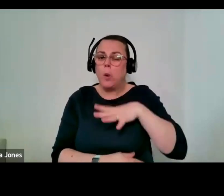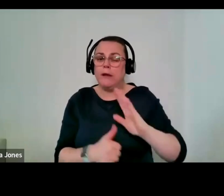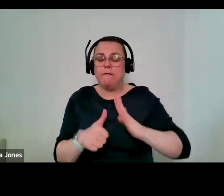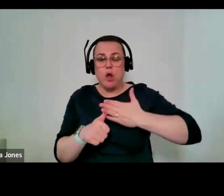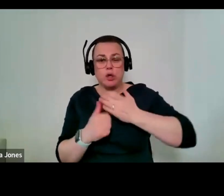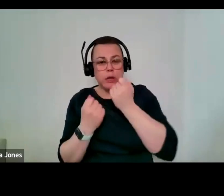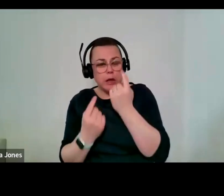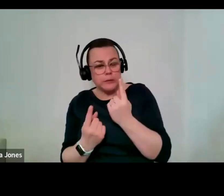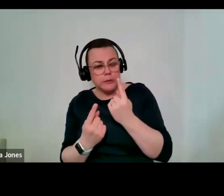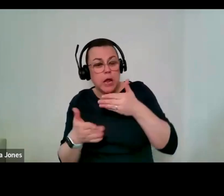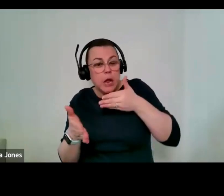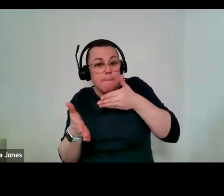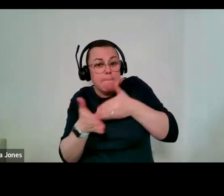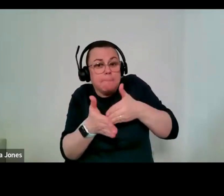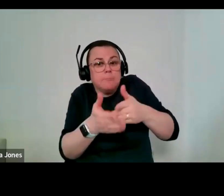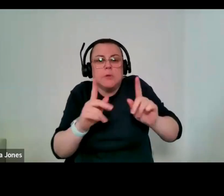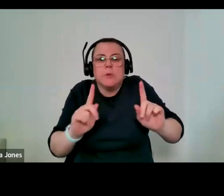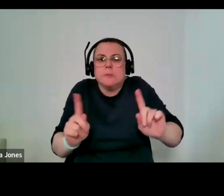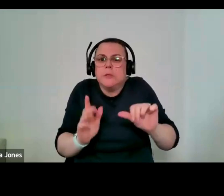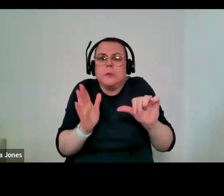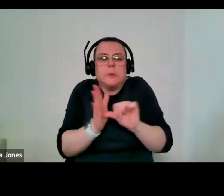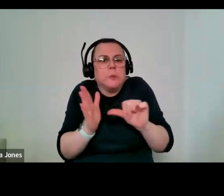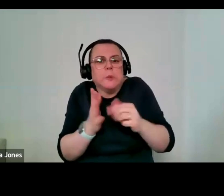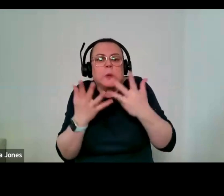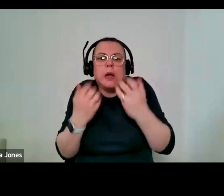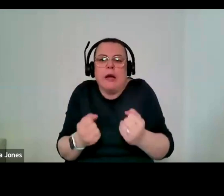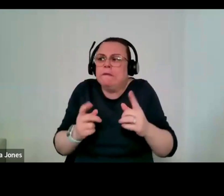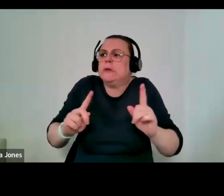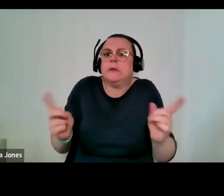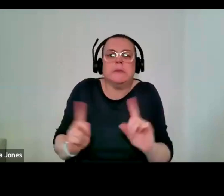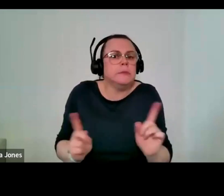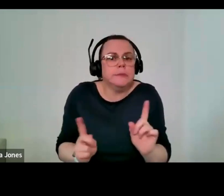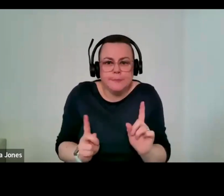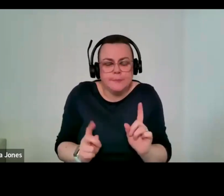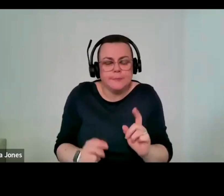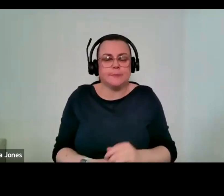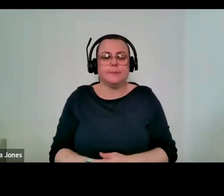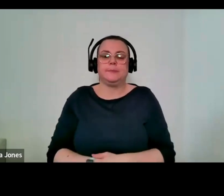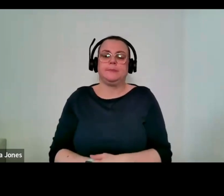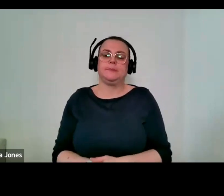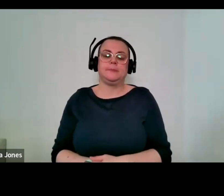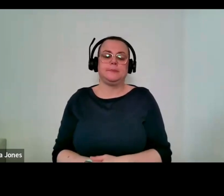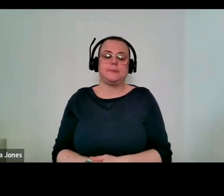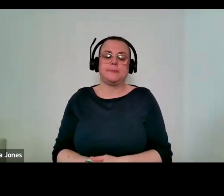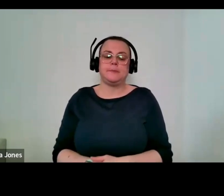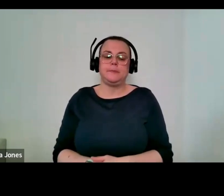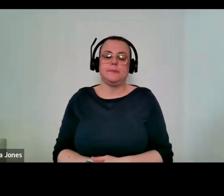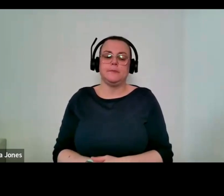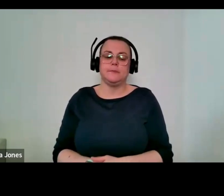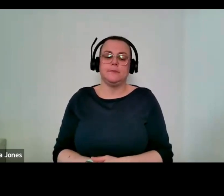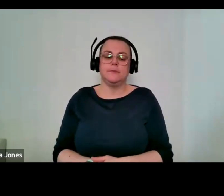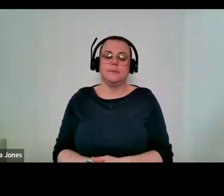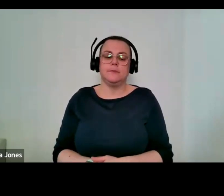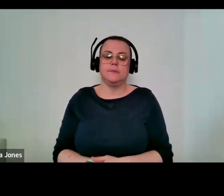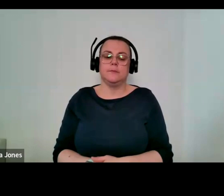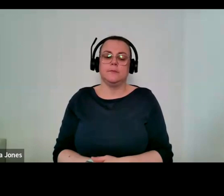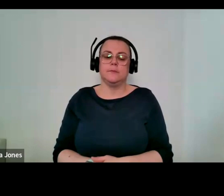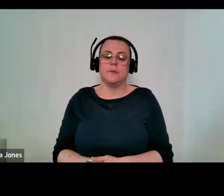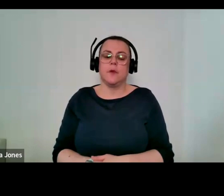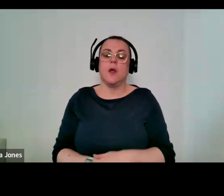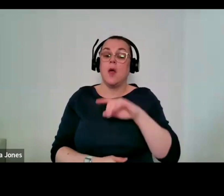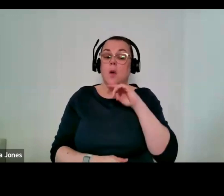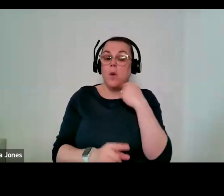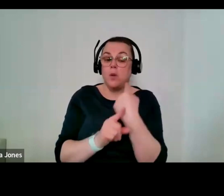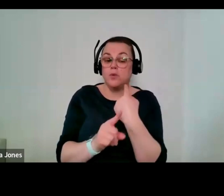are the challenges and barriers that people face in the workplace. We will then move on to